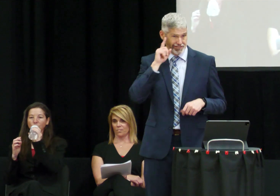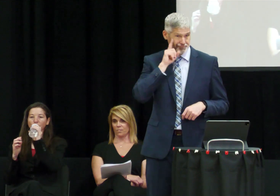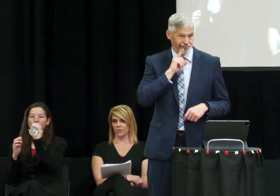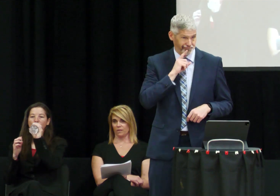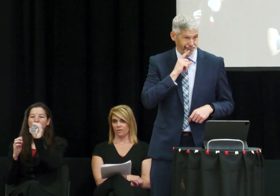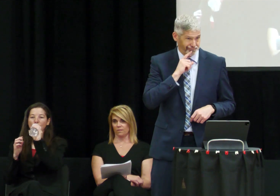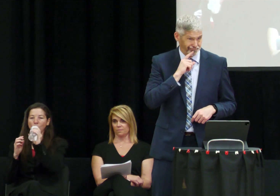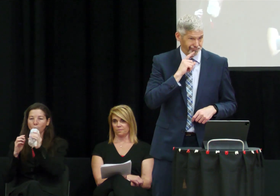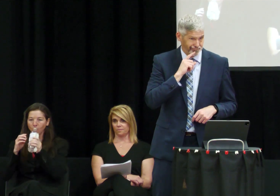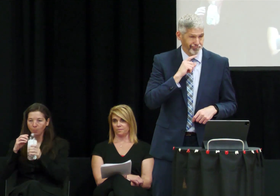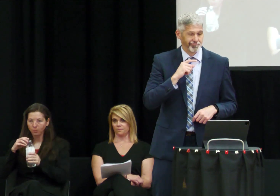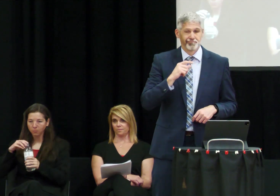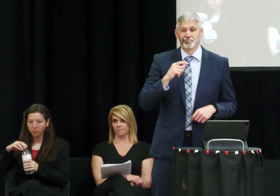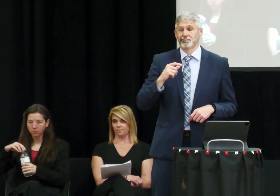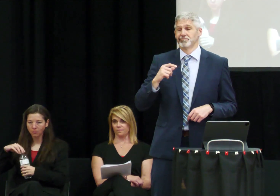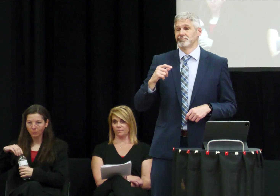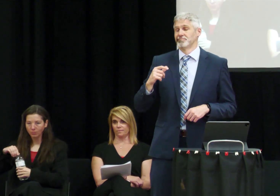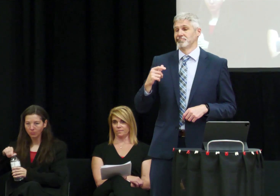For myself, I am deaf.